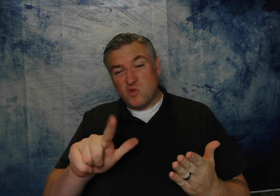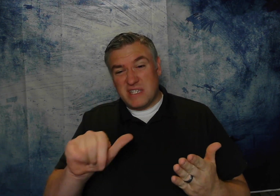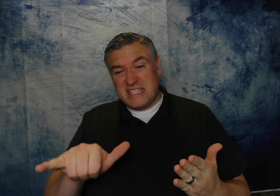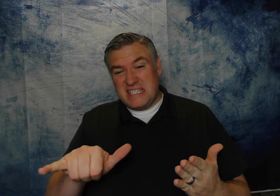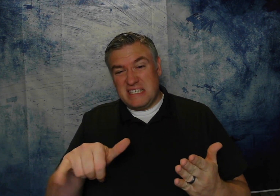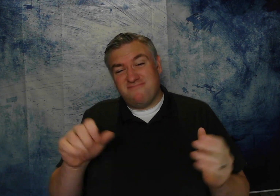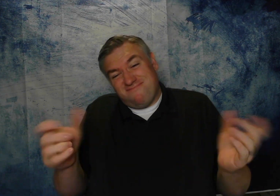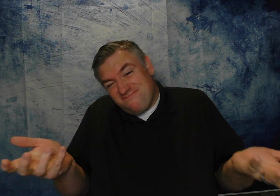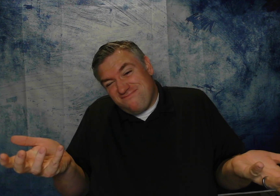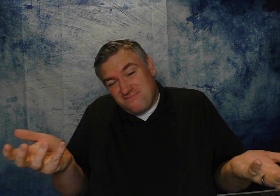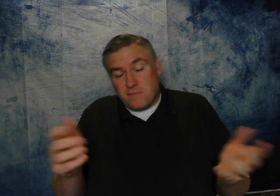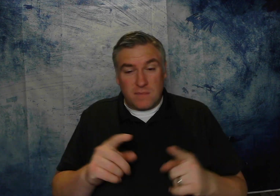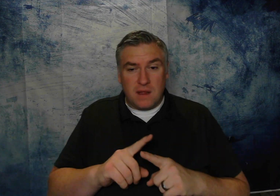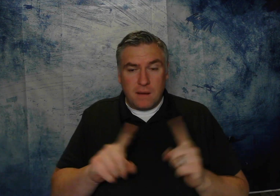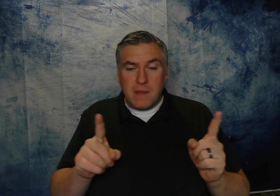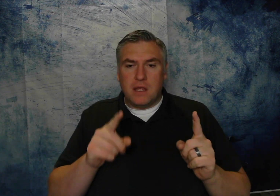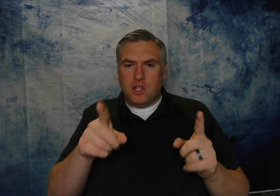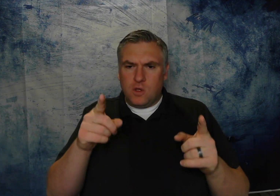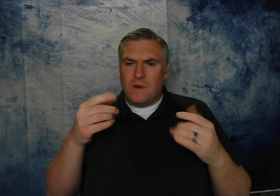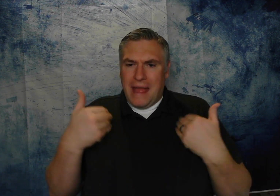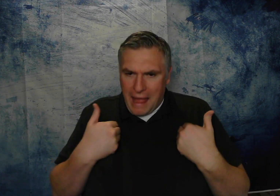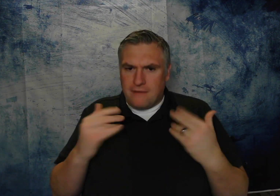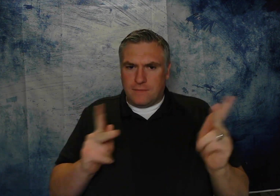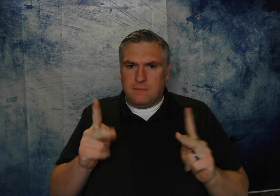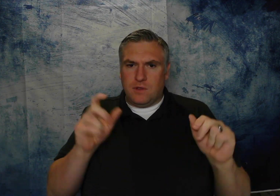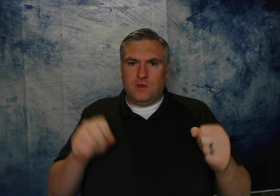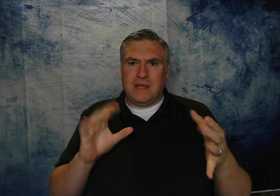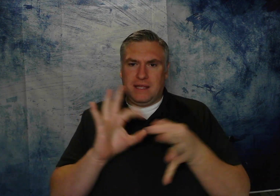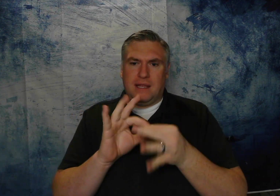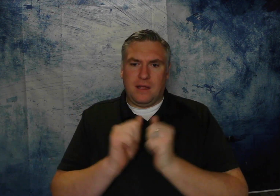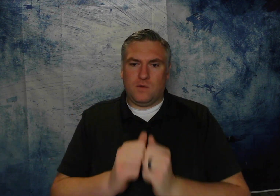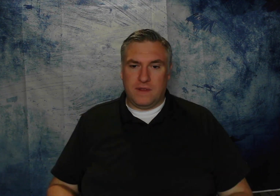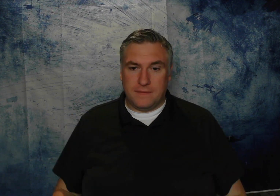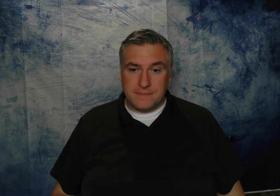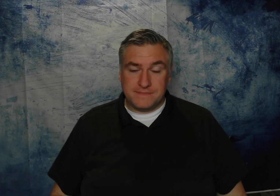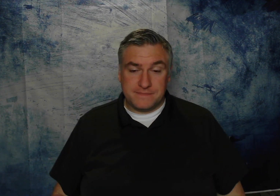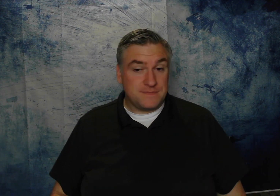it's virtually, not as fun, but you have people you can always